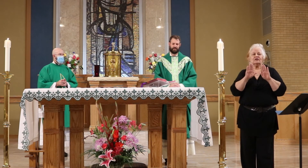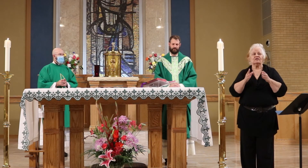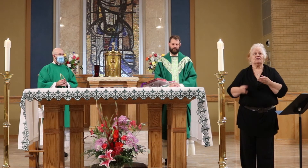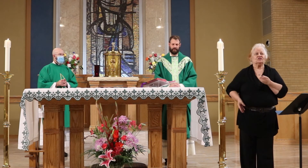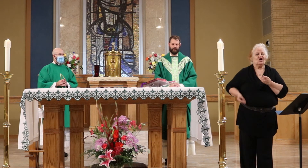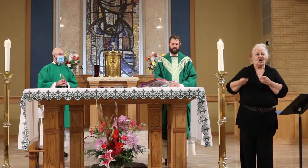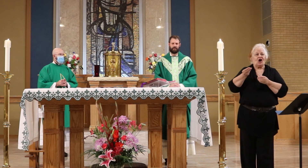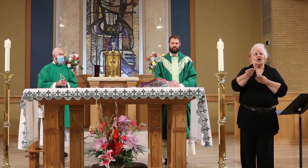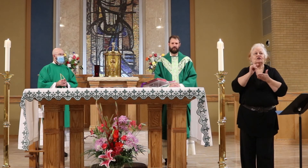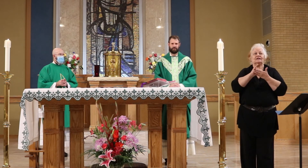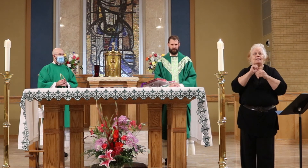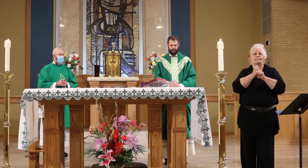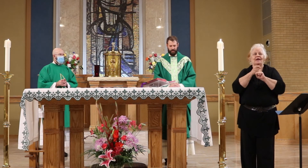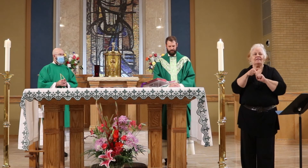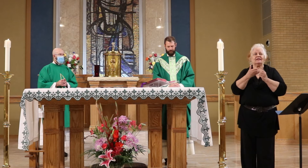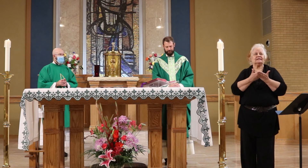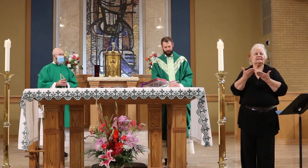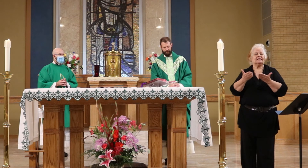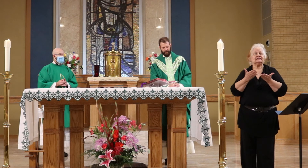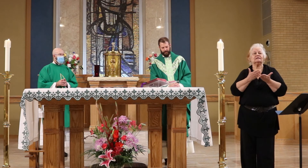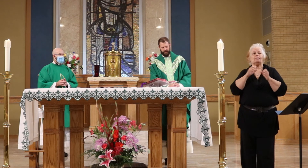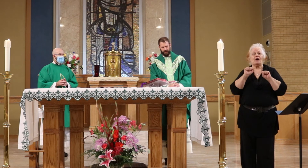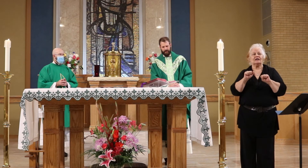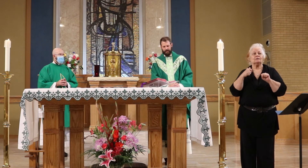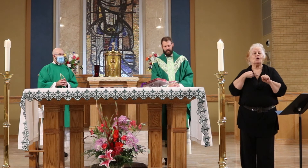these things possible. We are truly grateful.